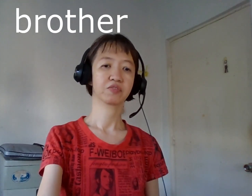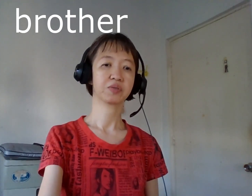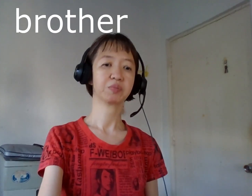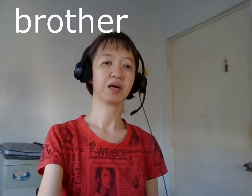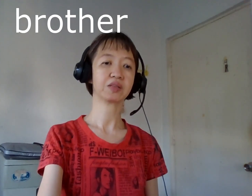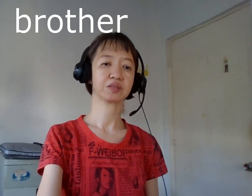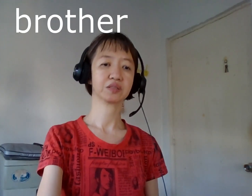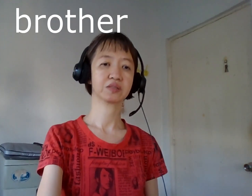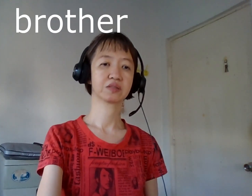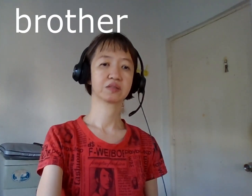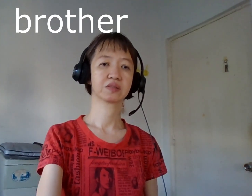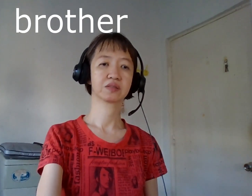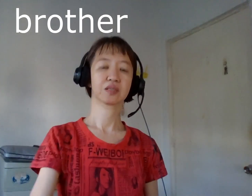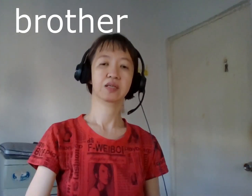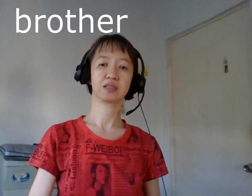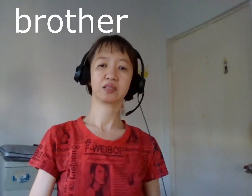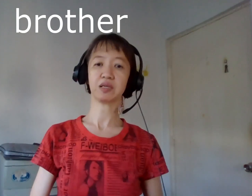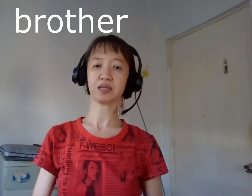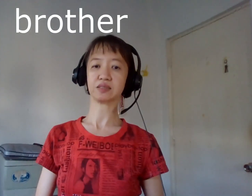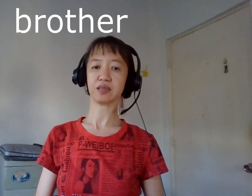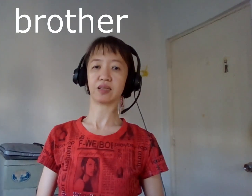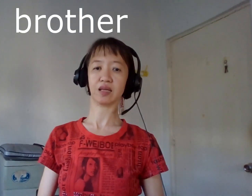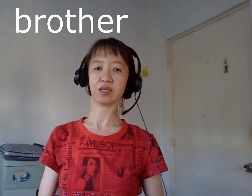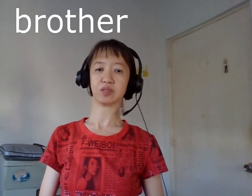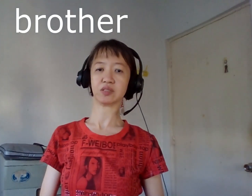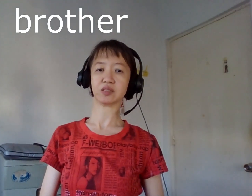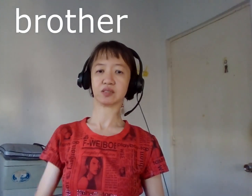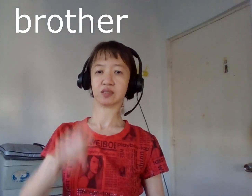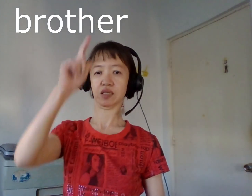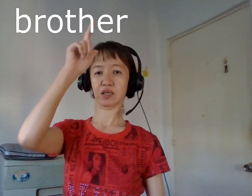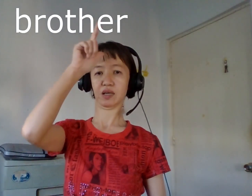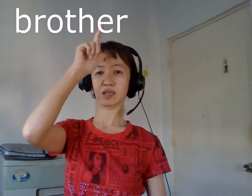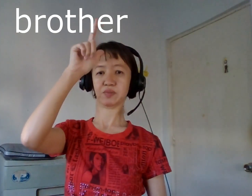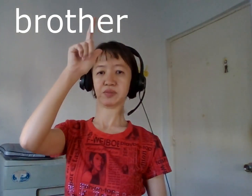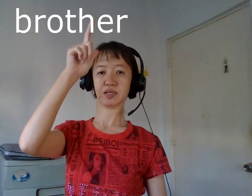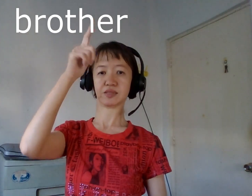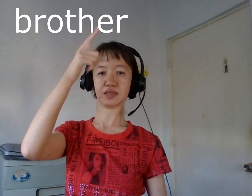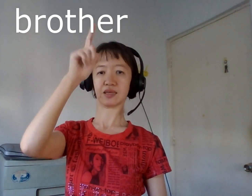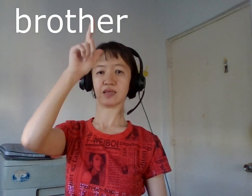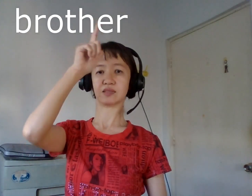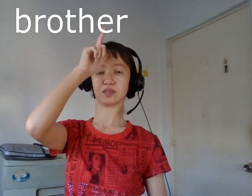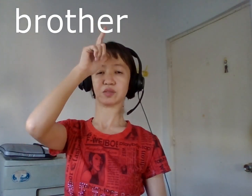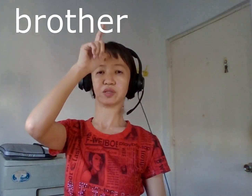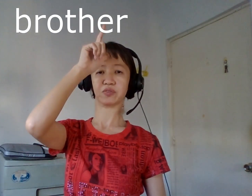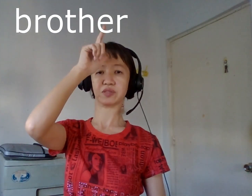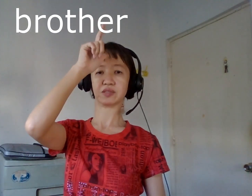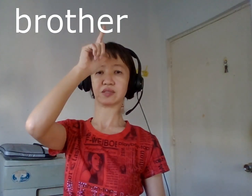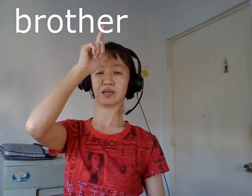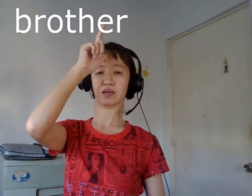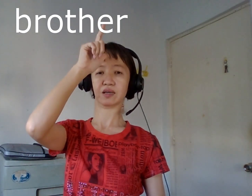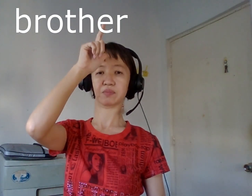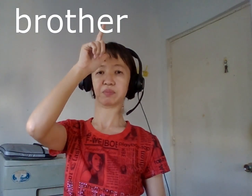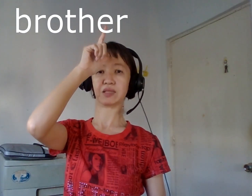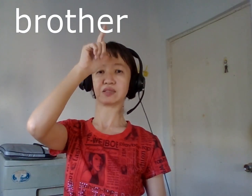For brother, in American Sign Language, as I said, so this is the male